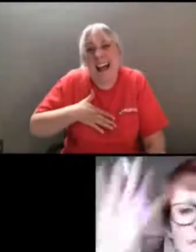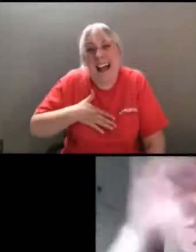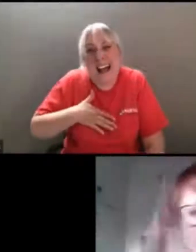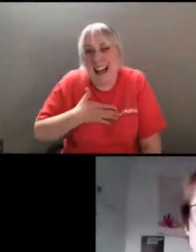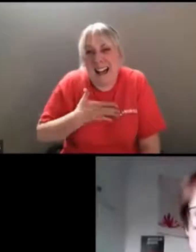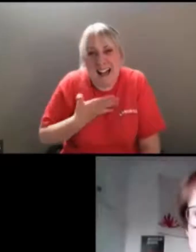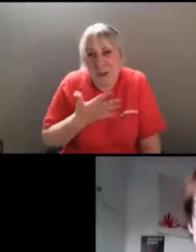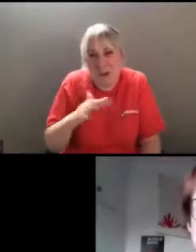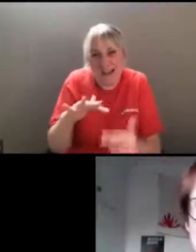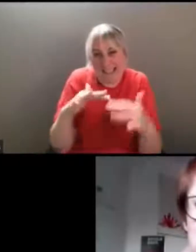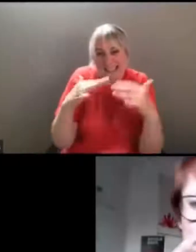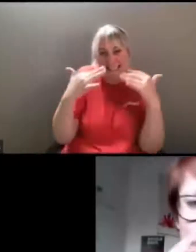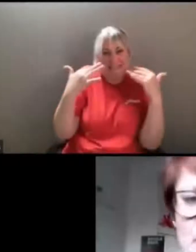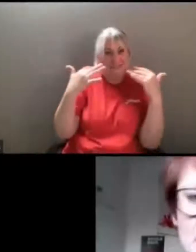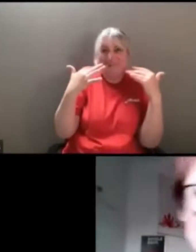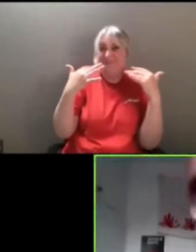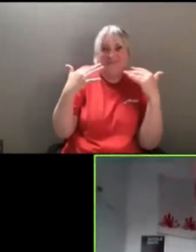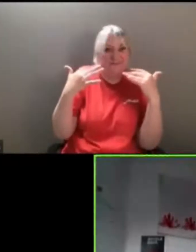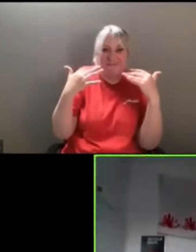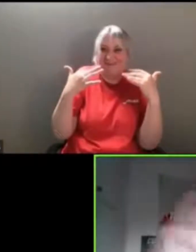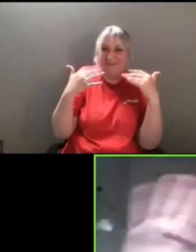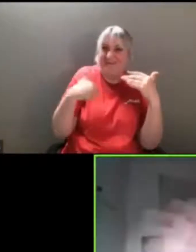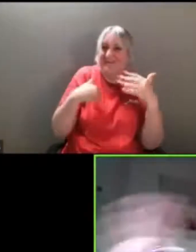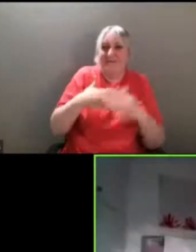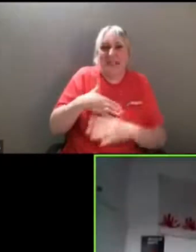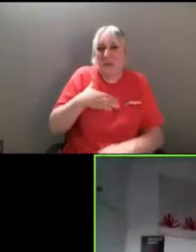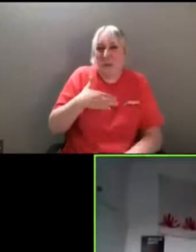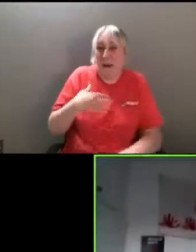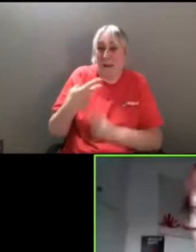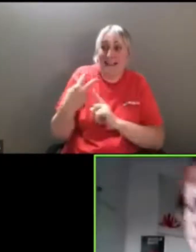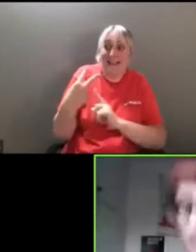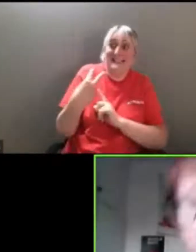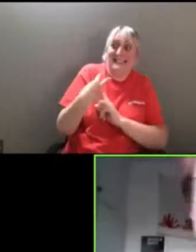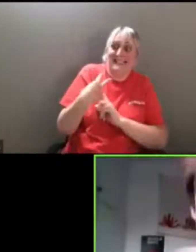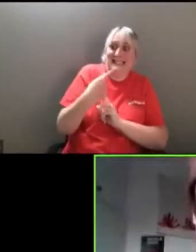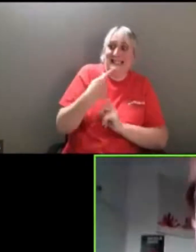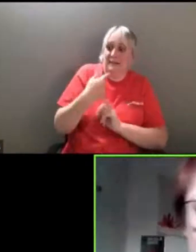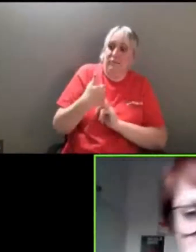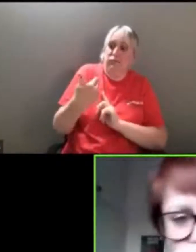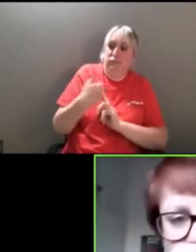believe in individualism. I don't like being an individual. That bit's been horrible.